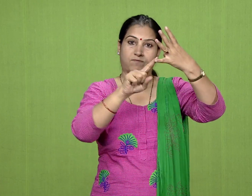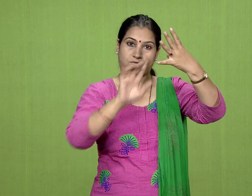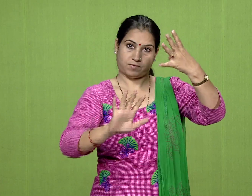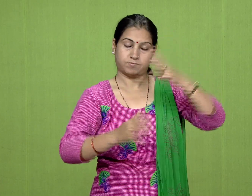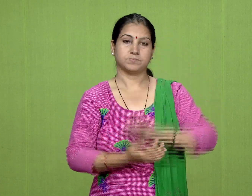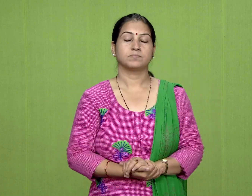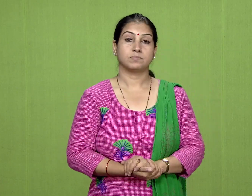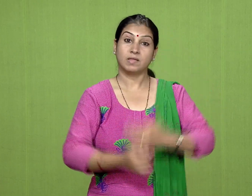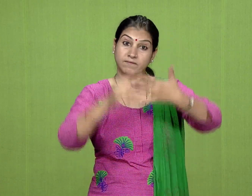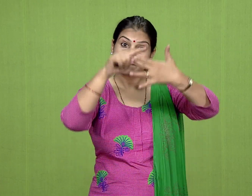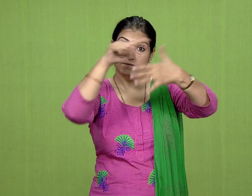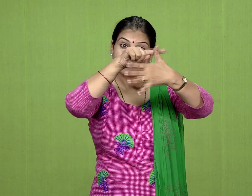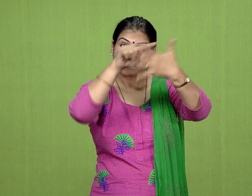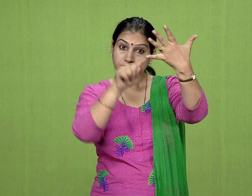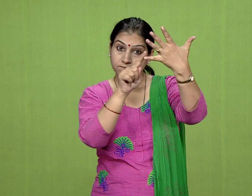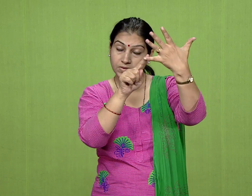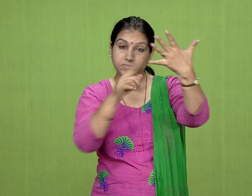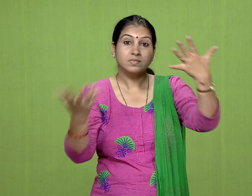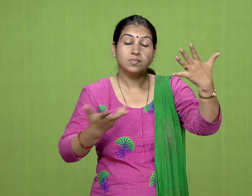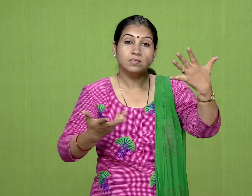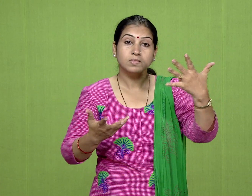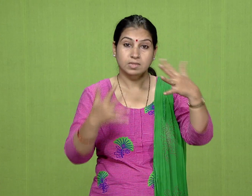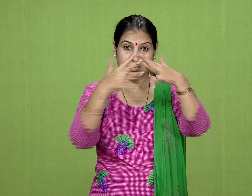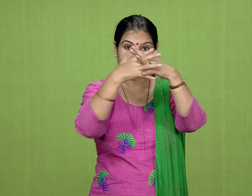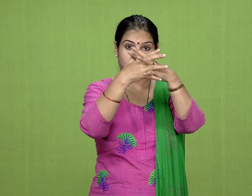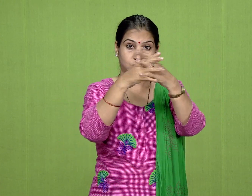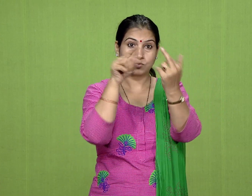And fifth being the winding.